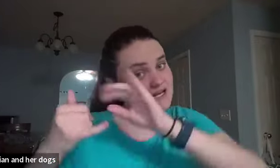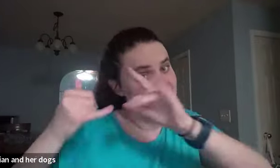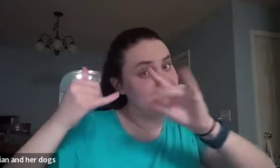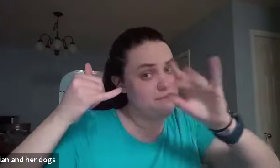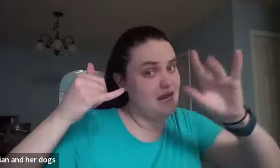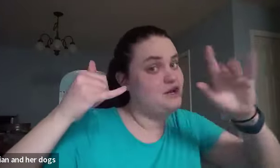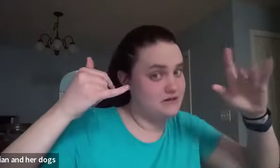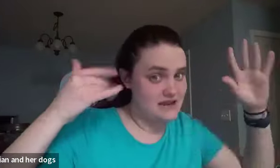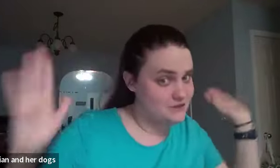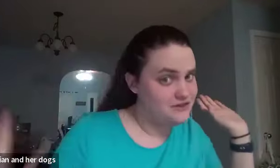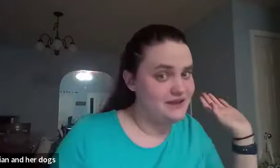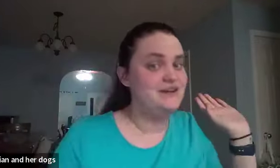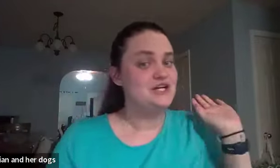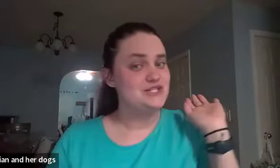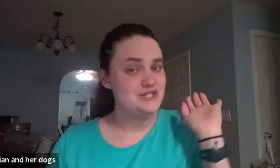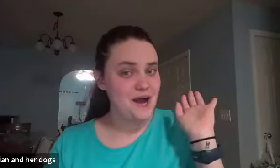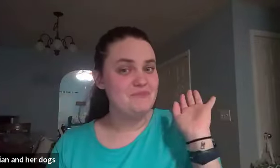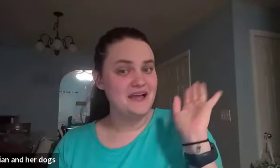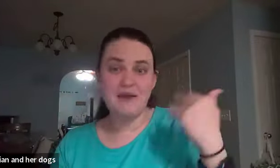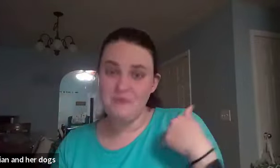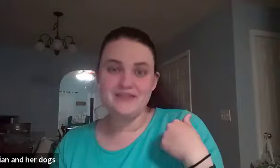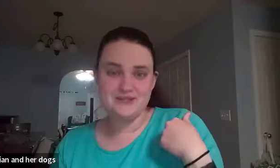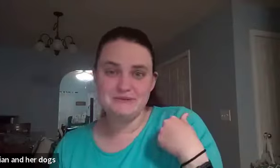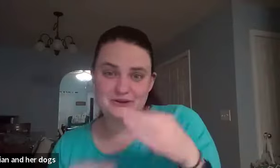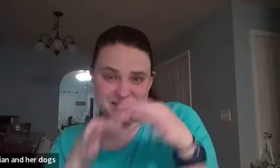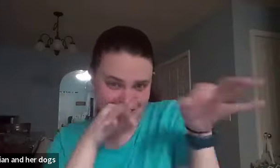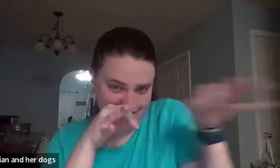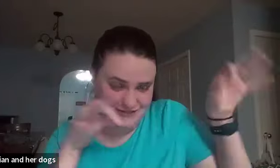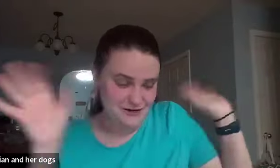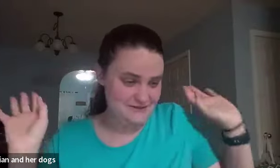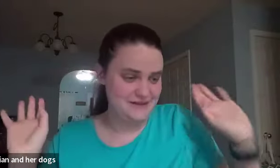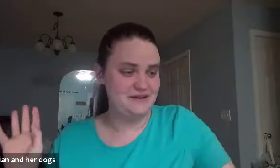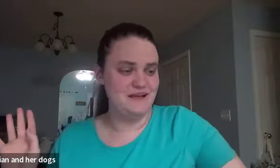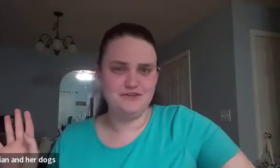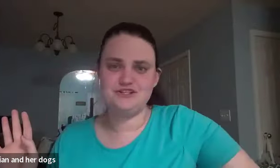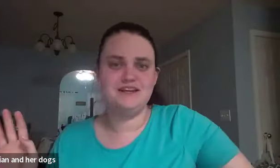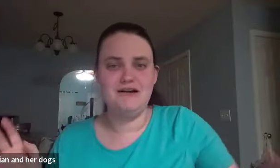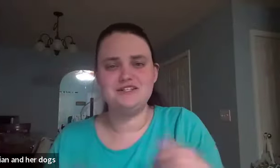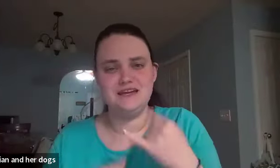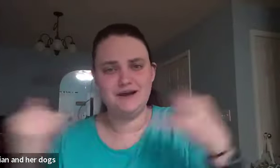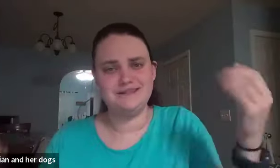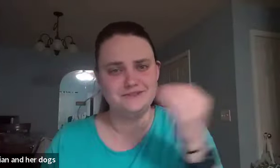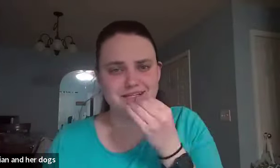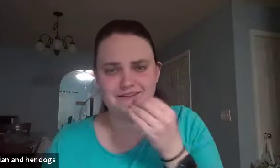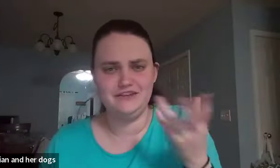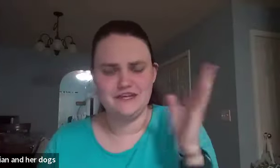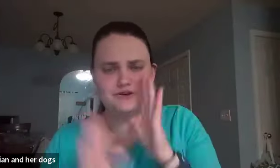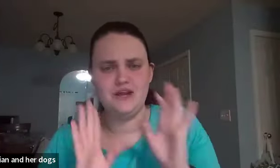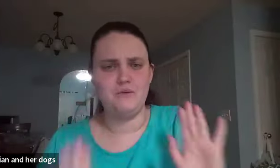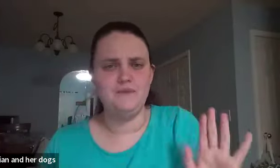and I mean, I go into everything. So I'm like, I'm one of those people who does all the describing, but I'm like, if you're just like, no, I just had pasta for dinner. Like, if that's all you got to worry